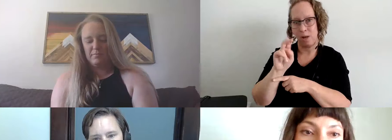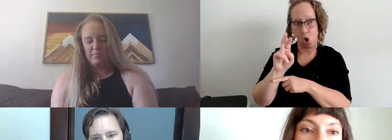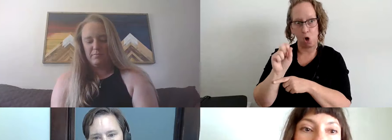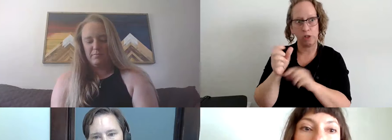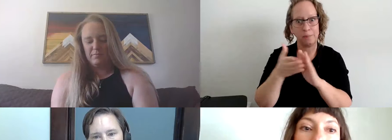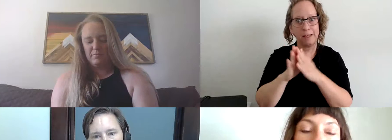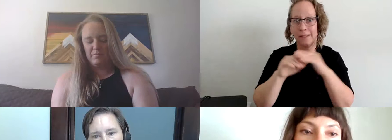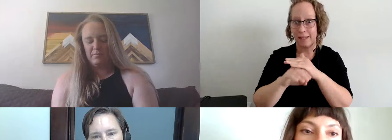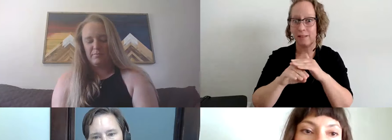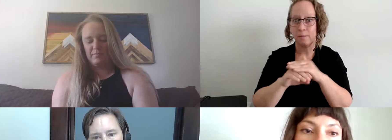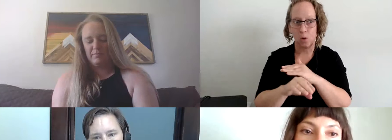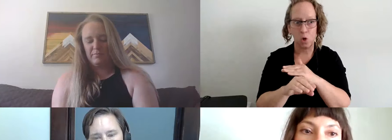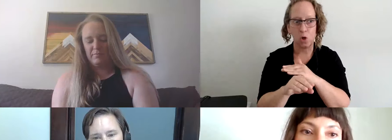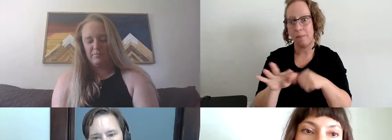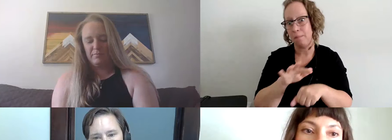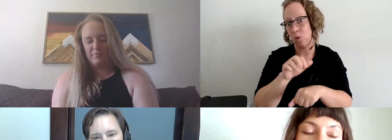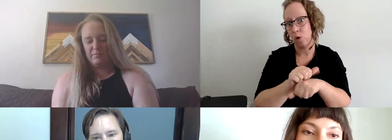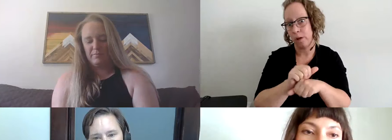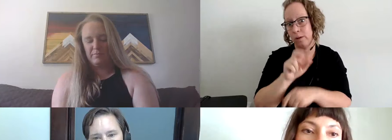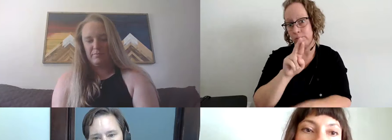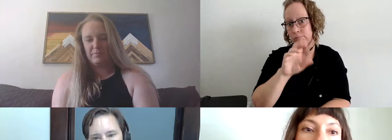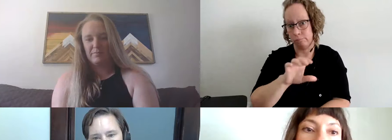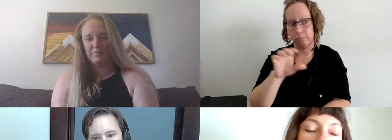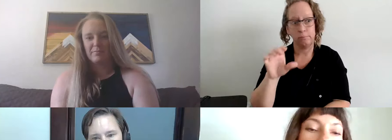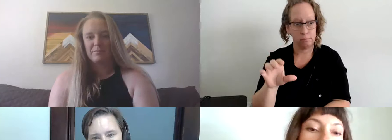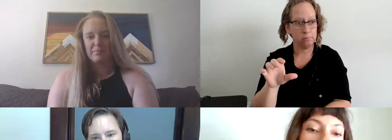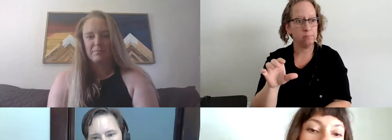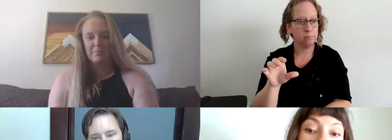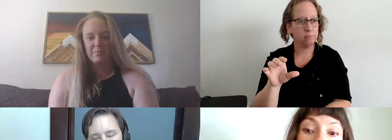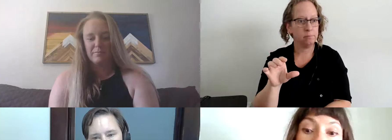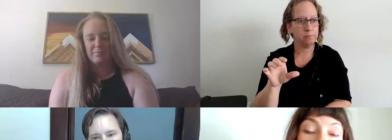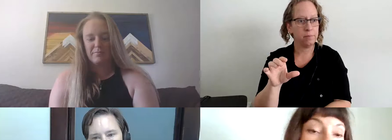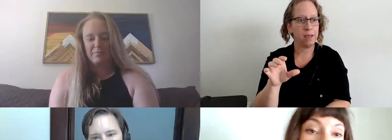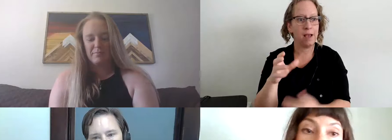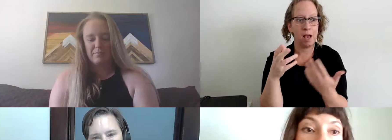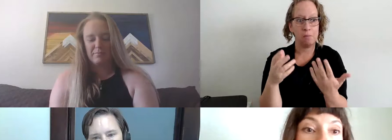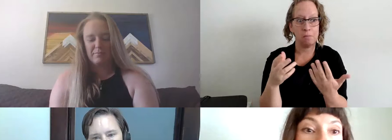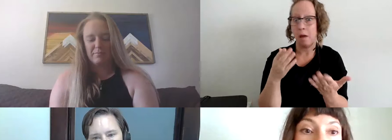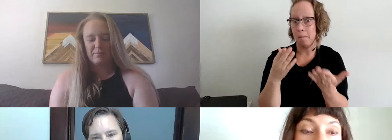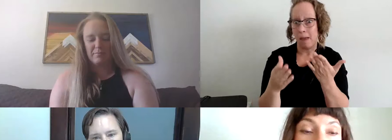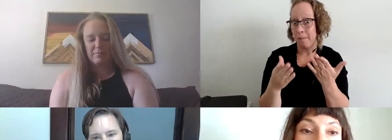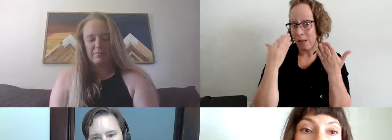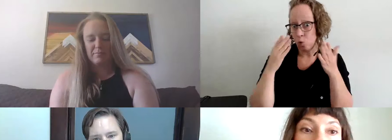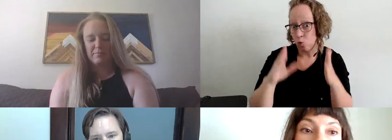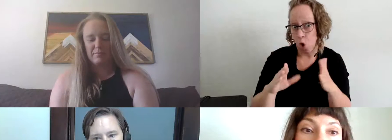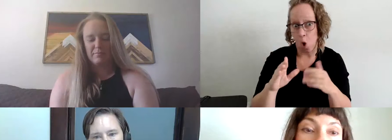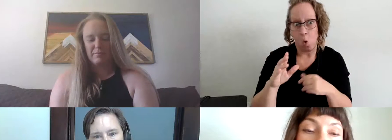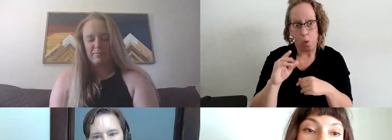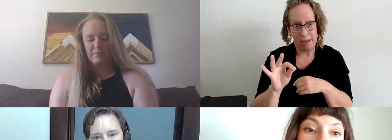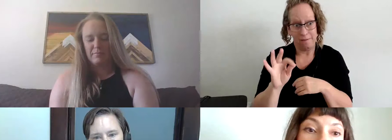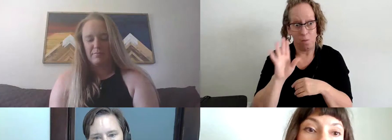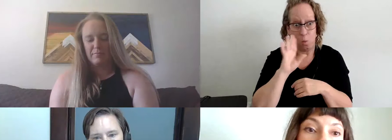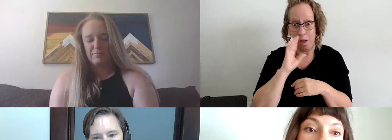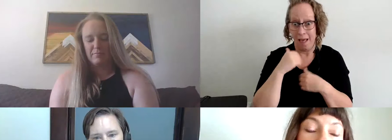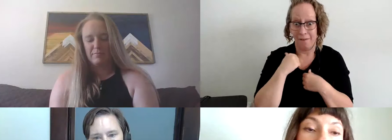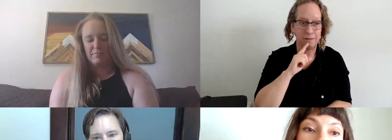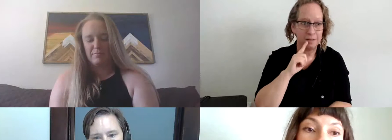accessible by booking relay conference captioning. They might not know if there's going to be a